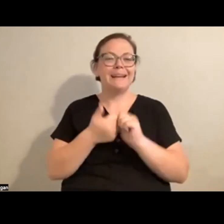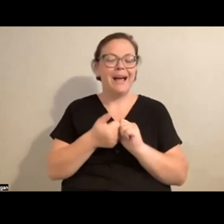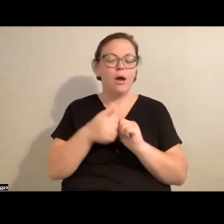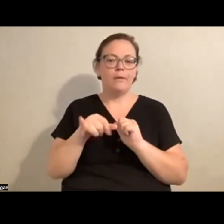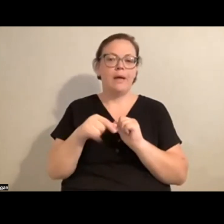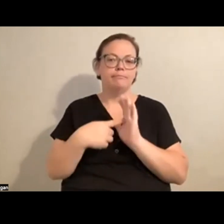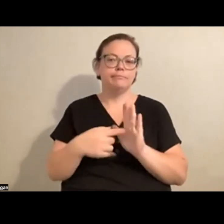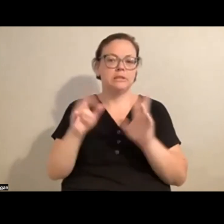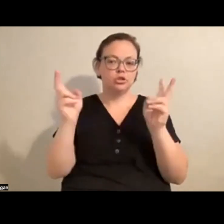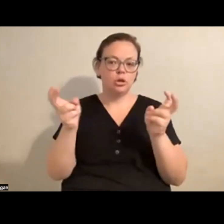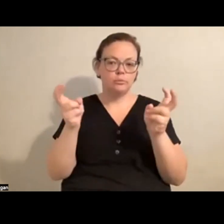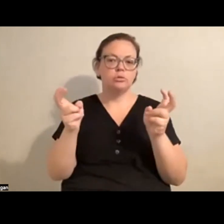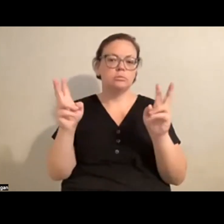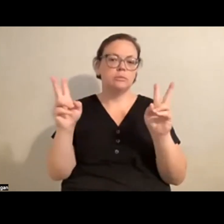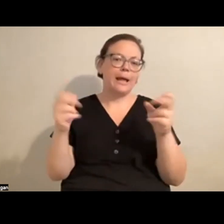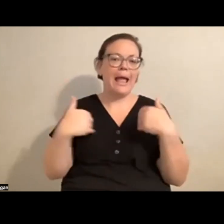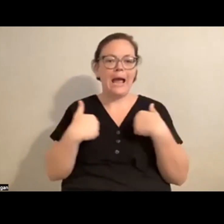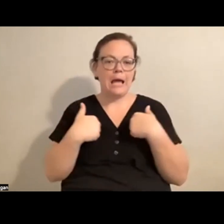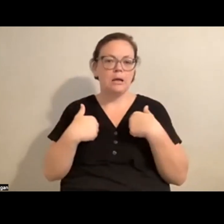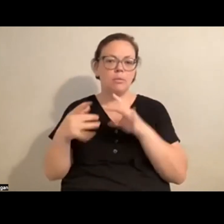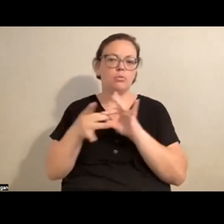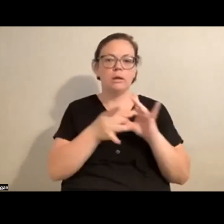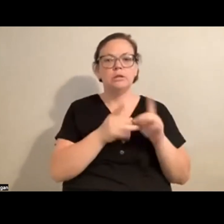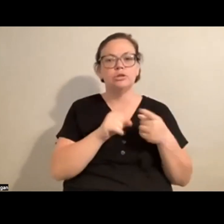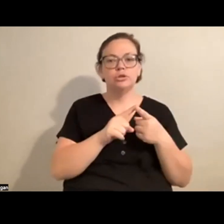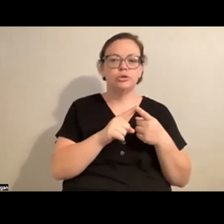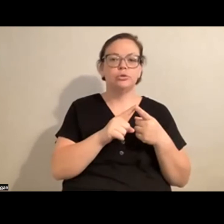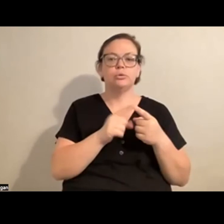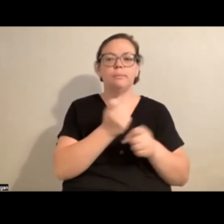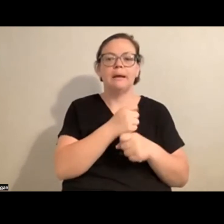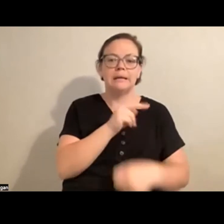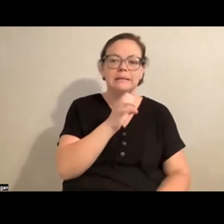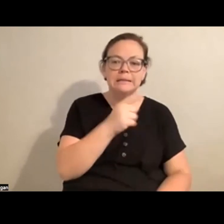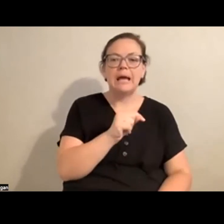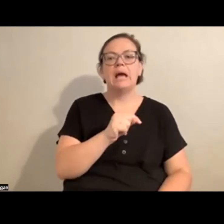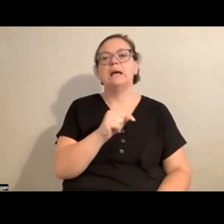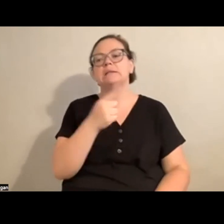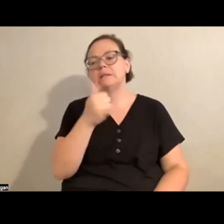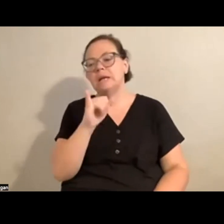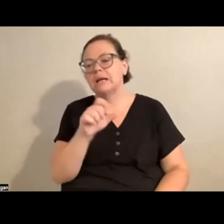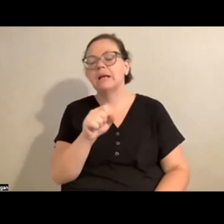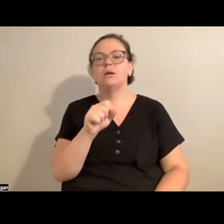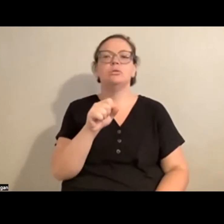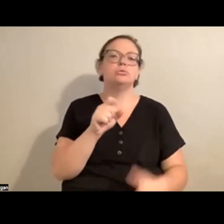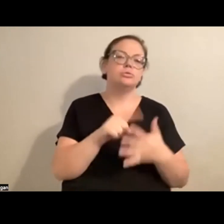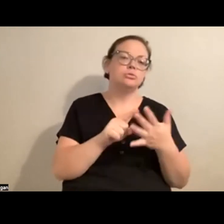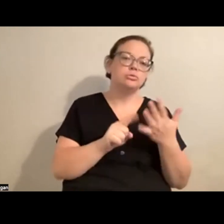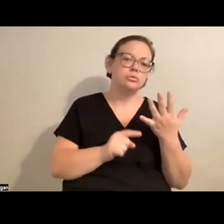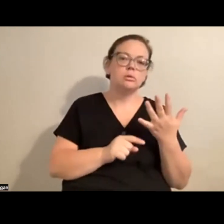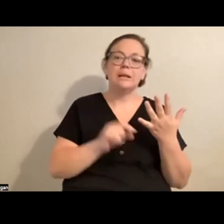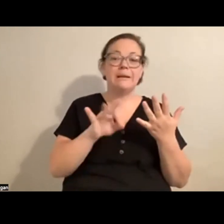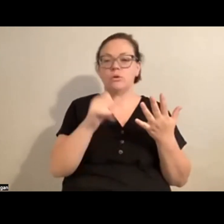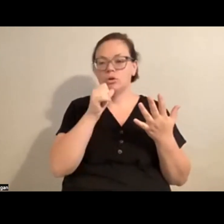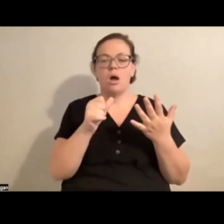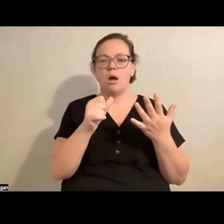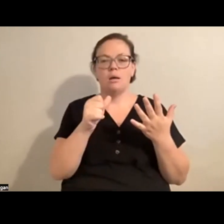subject as animal in conjunction with knitting a nest, flushed gills. And if you're not familiar with how to